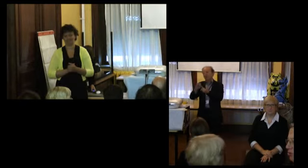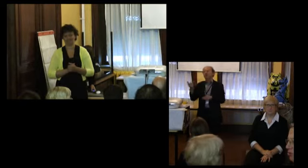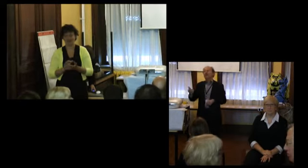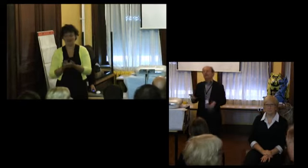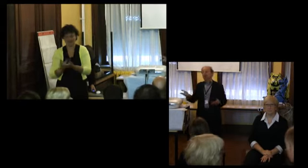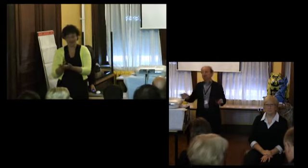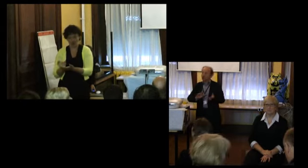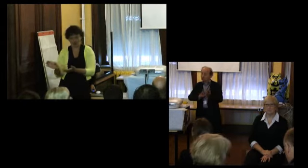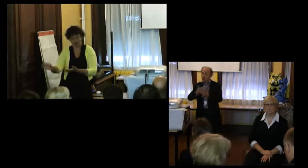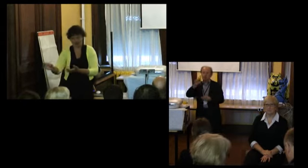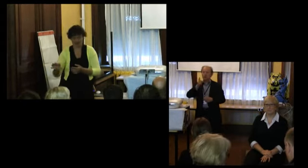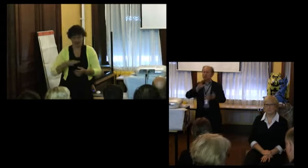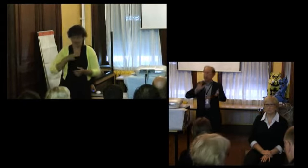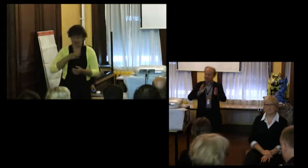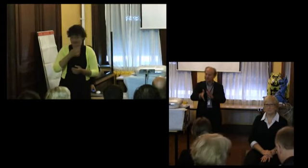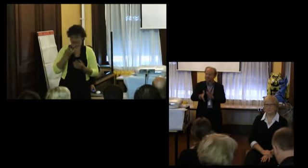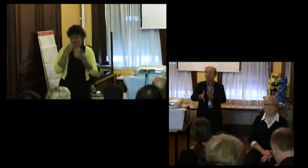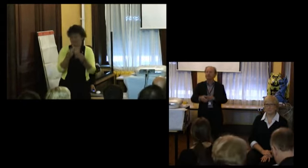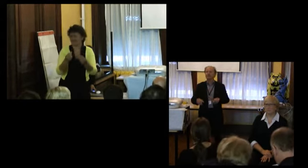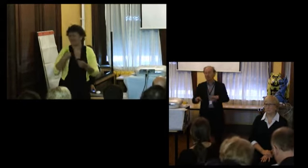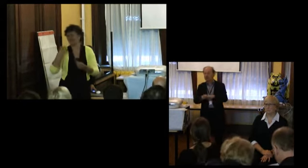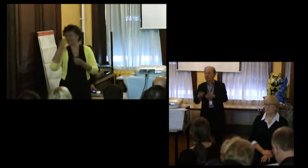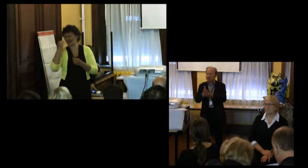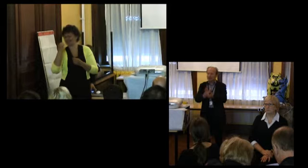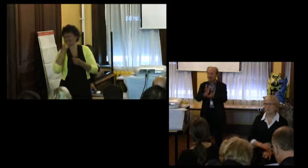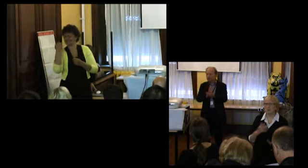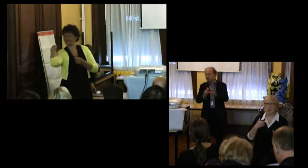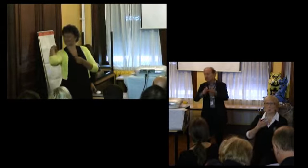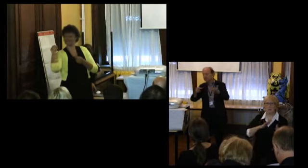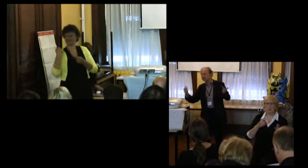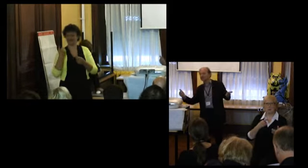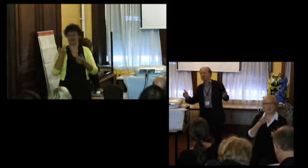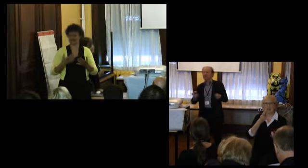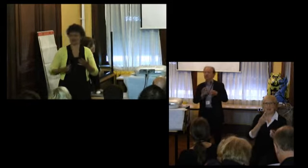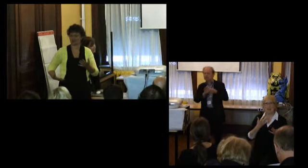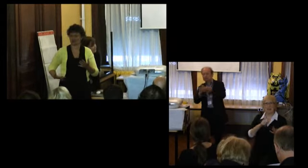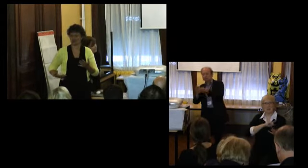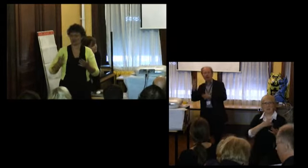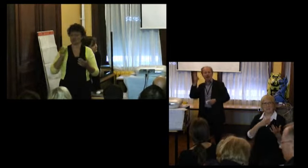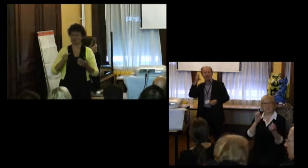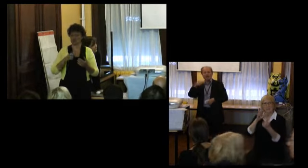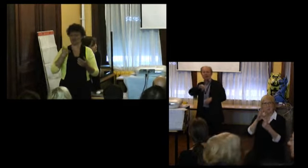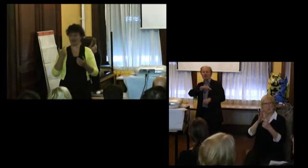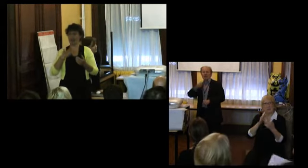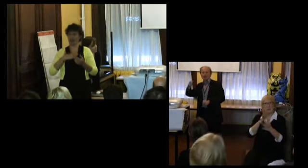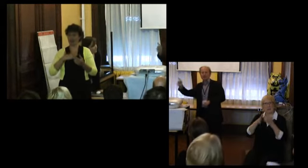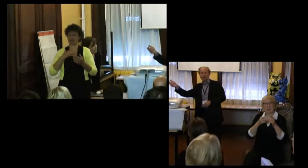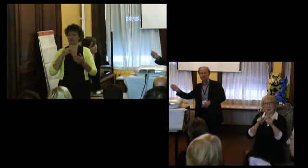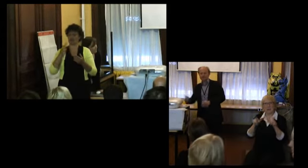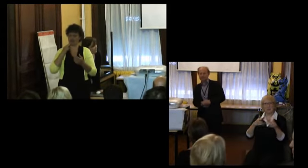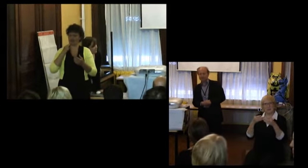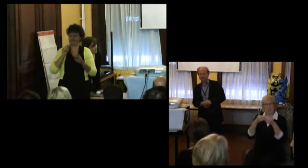Do you understand? Okay, I forgot to tell you this. It was important because we are direct sign language guides